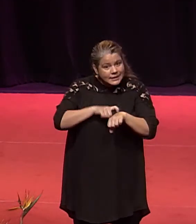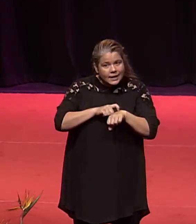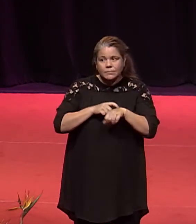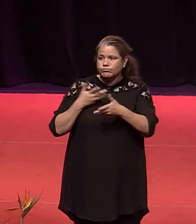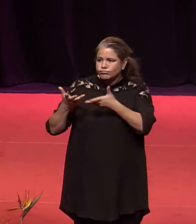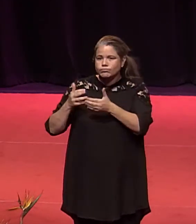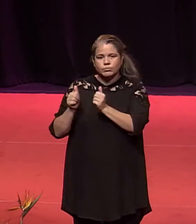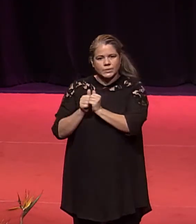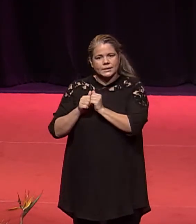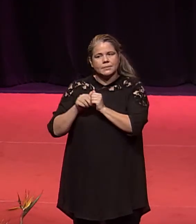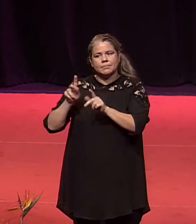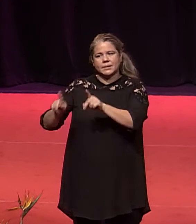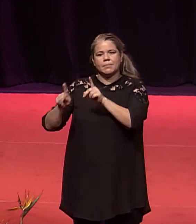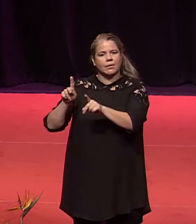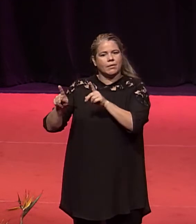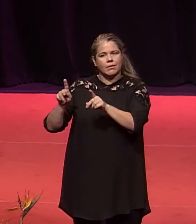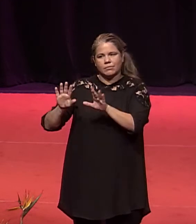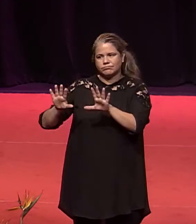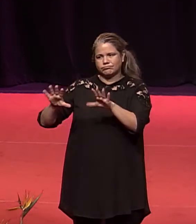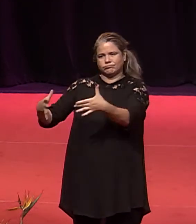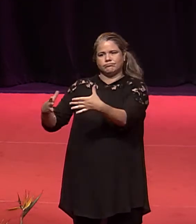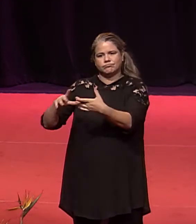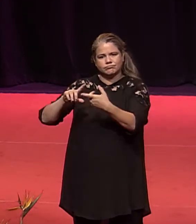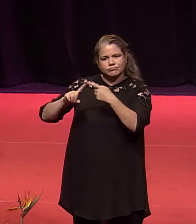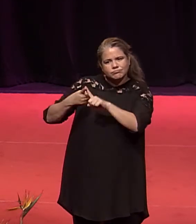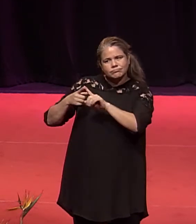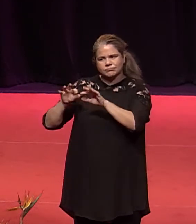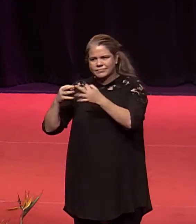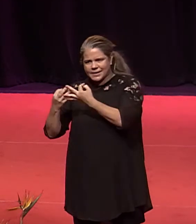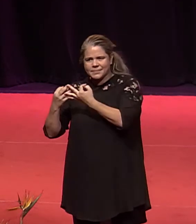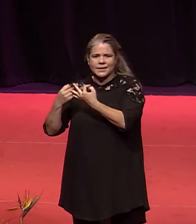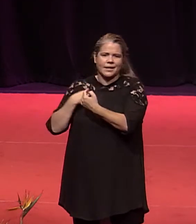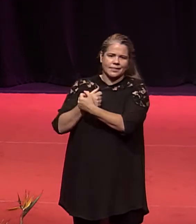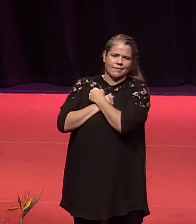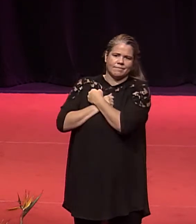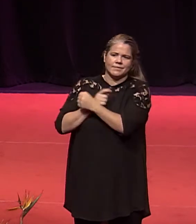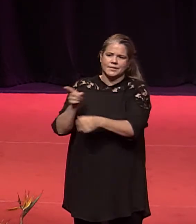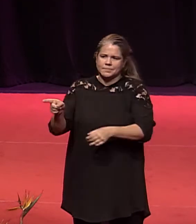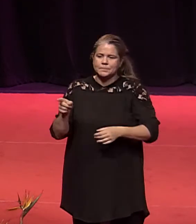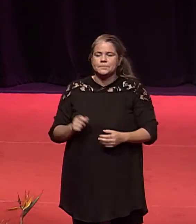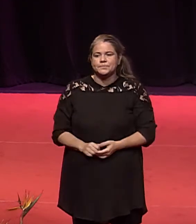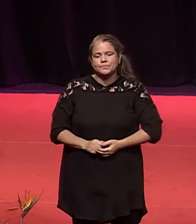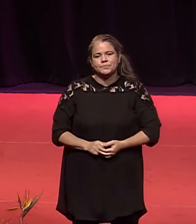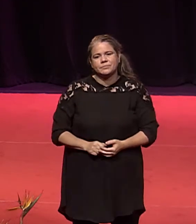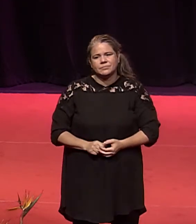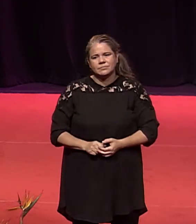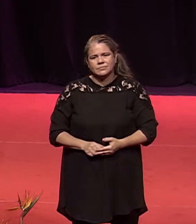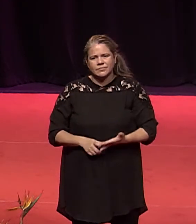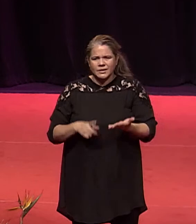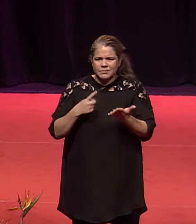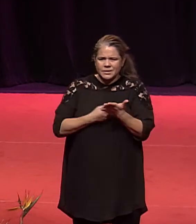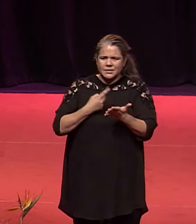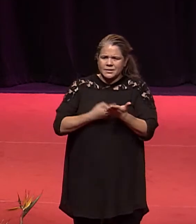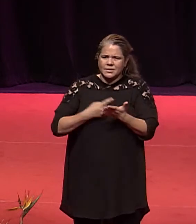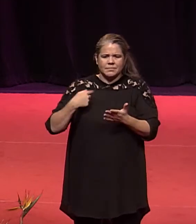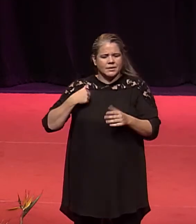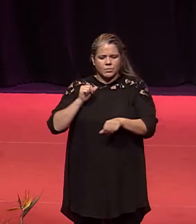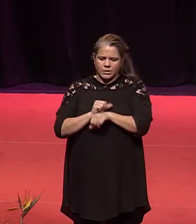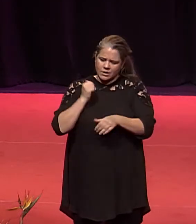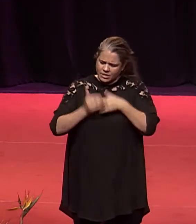love. For many of us, there comes a point in life where we start to ask questions like, why am I working late tonight?